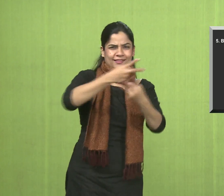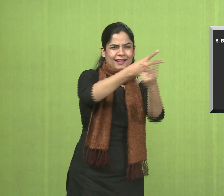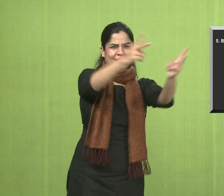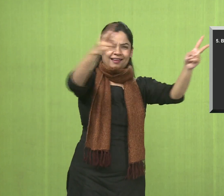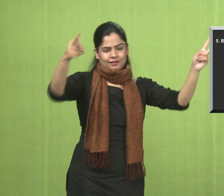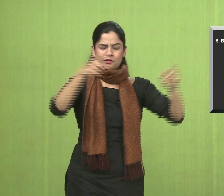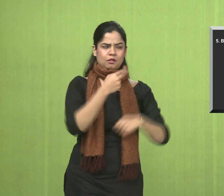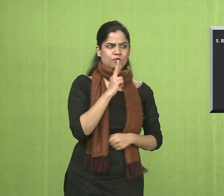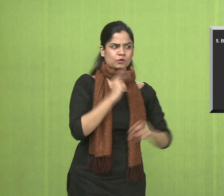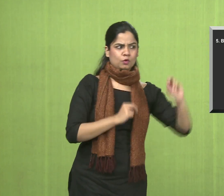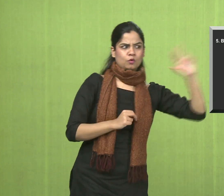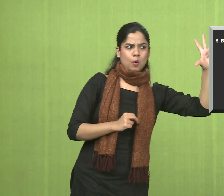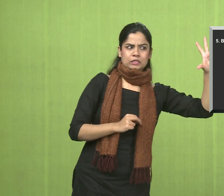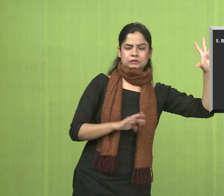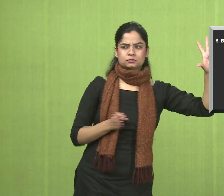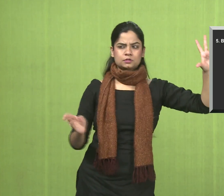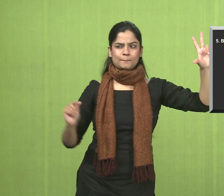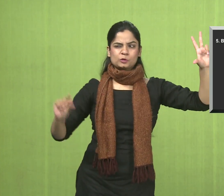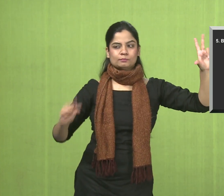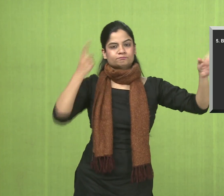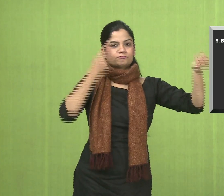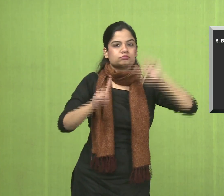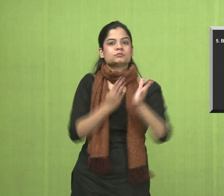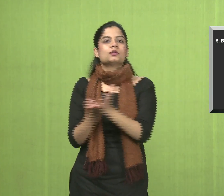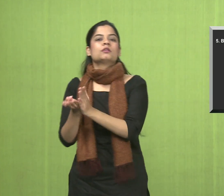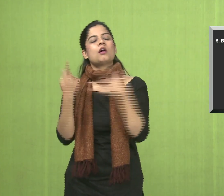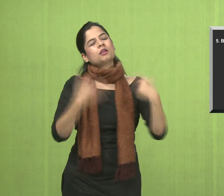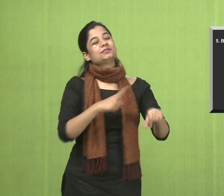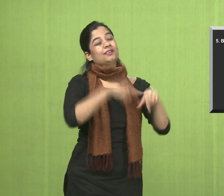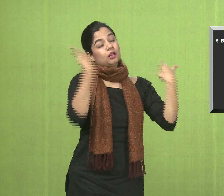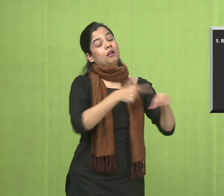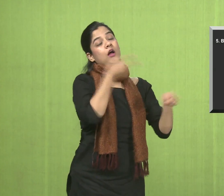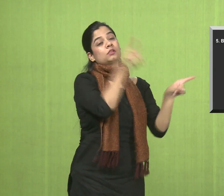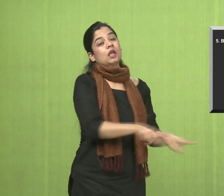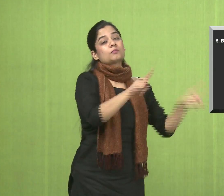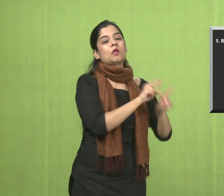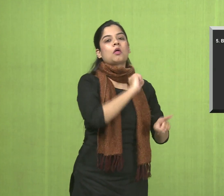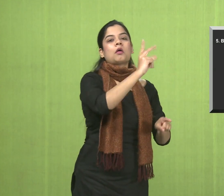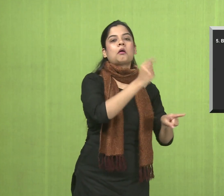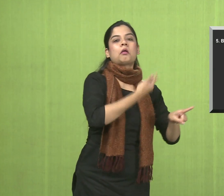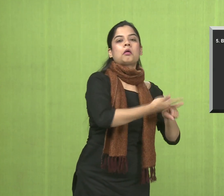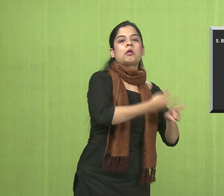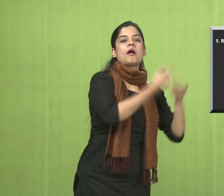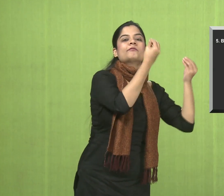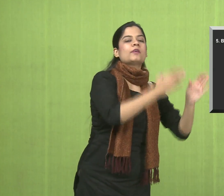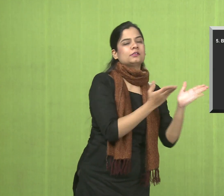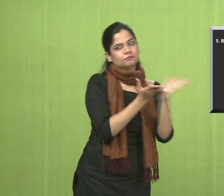places wherein it's cheaper. It will help you to also know that from where you can buy cheaper amount of vegetables or